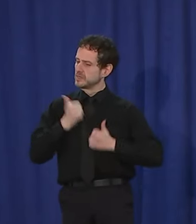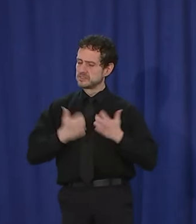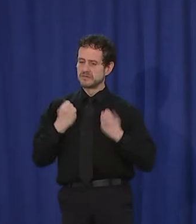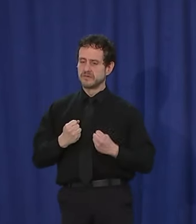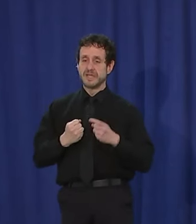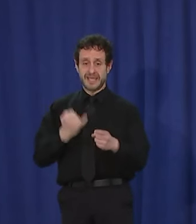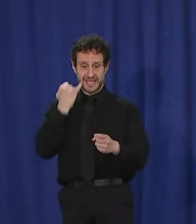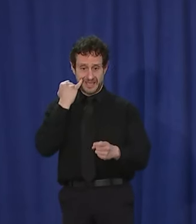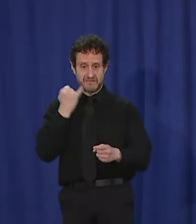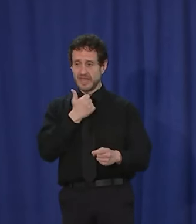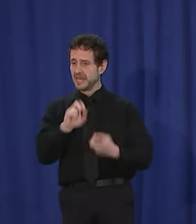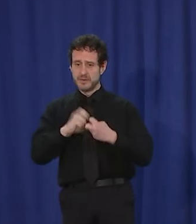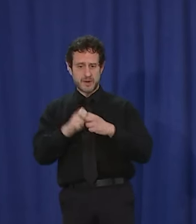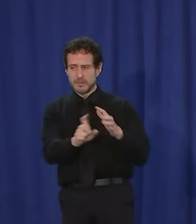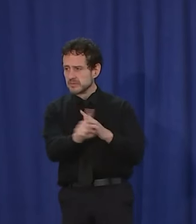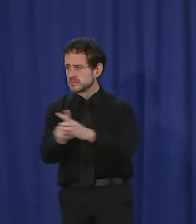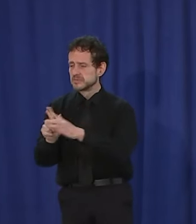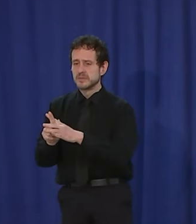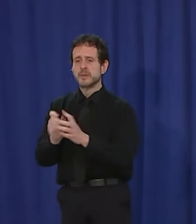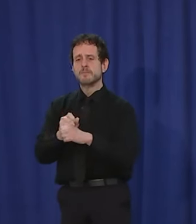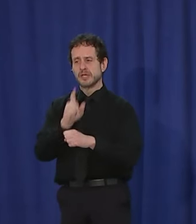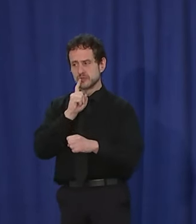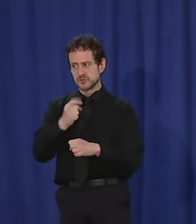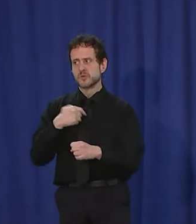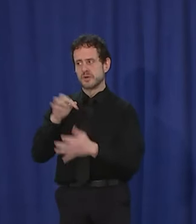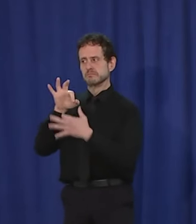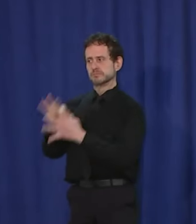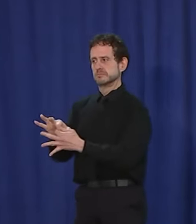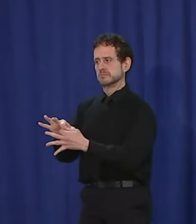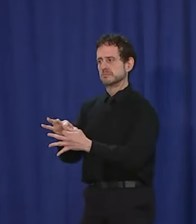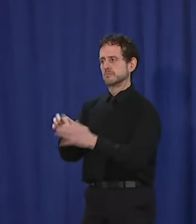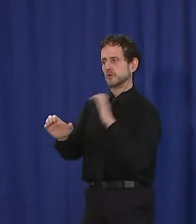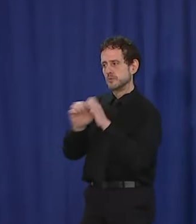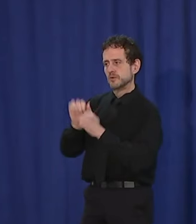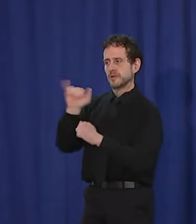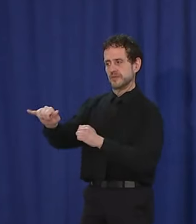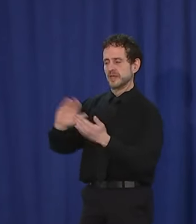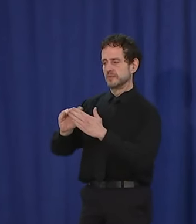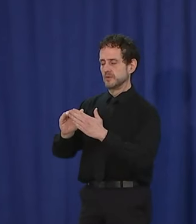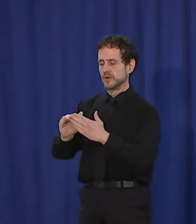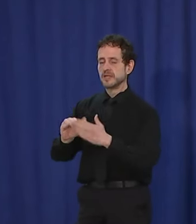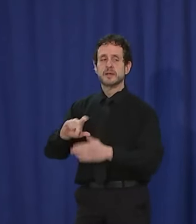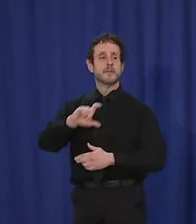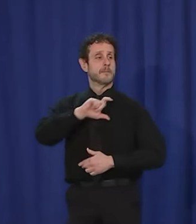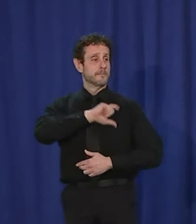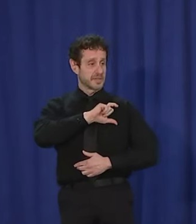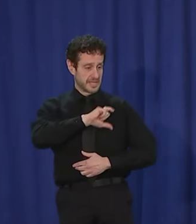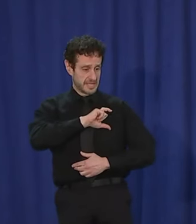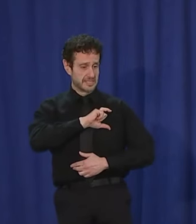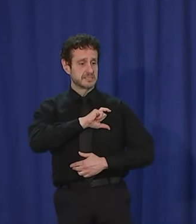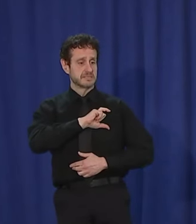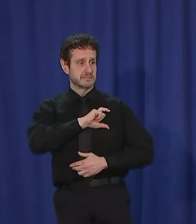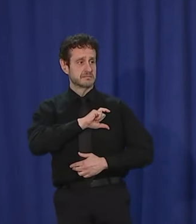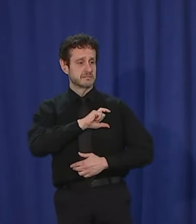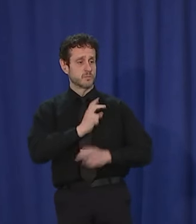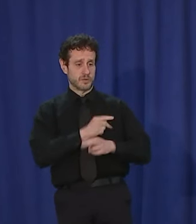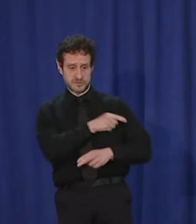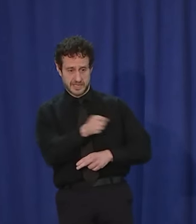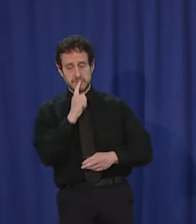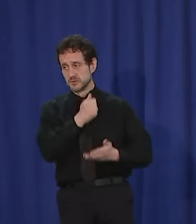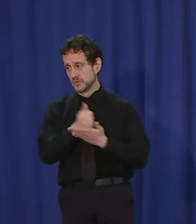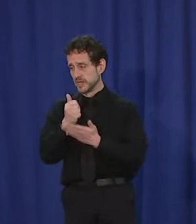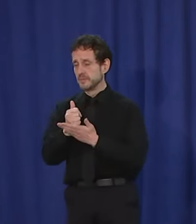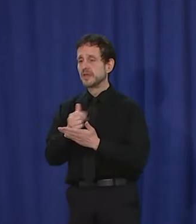after any problems, making sure that we're connected up with the community, using law enforcement, also using our community navigators